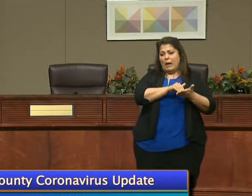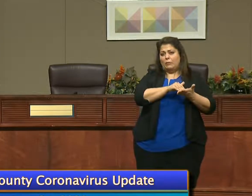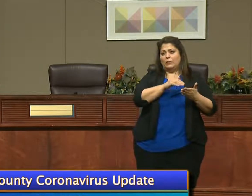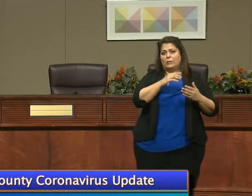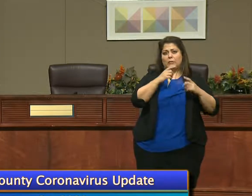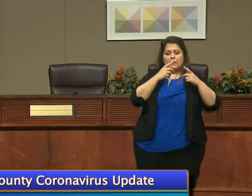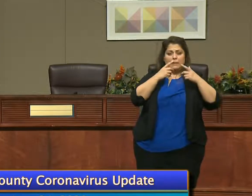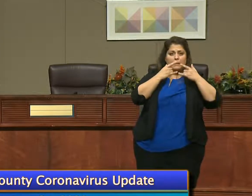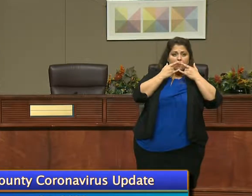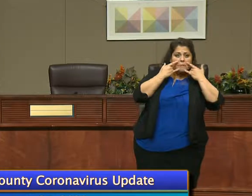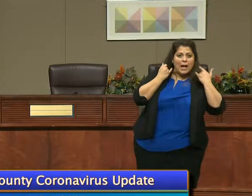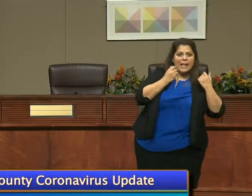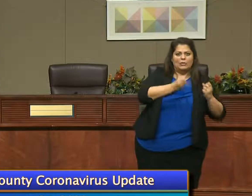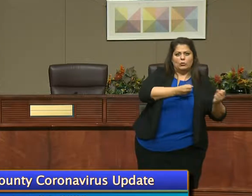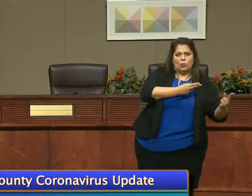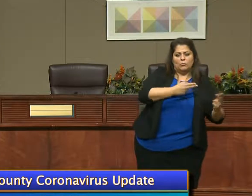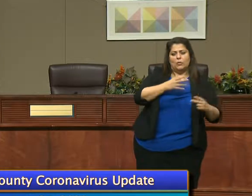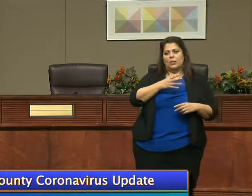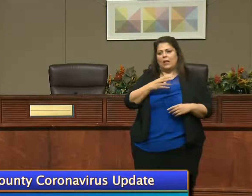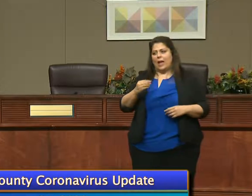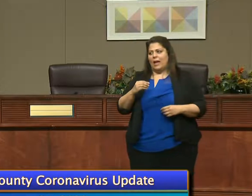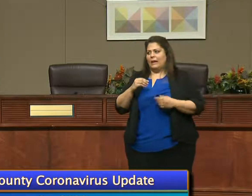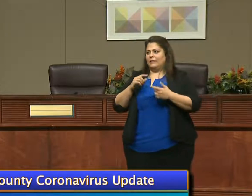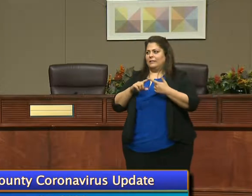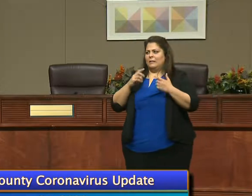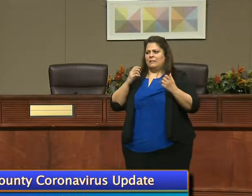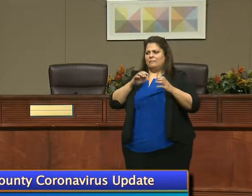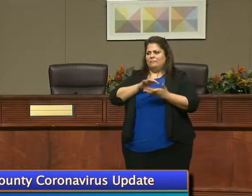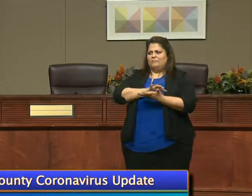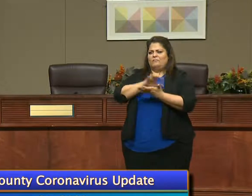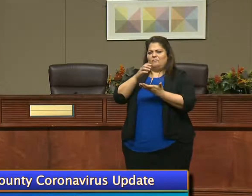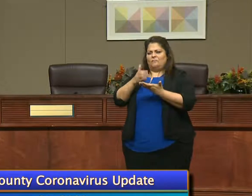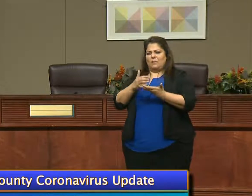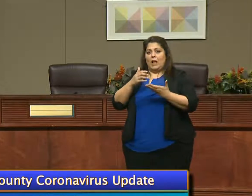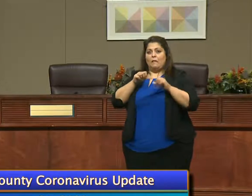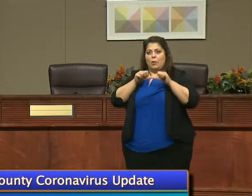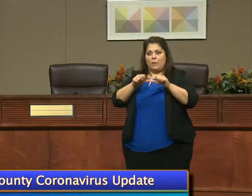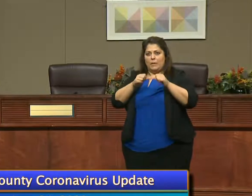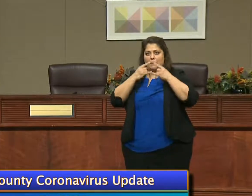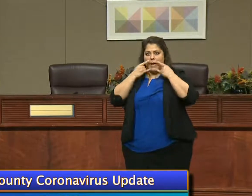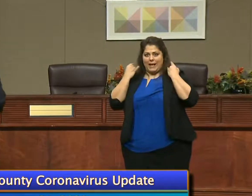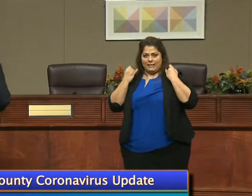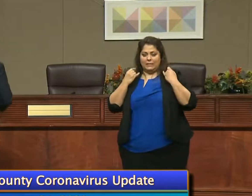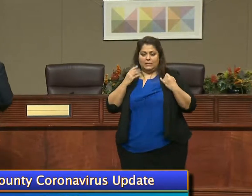to our businesses and their employees. With that, I'd like to call on Dr. Pino.